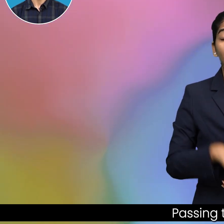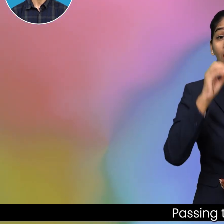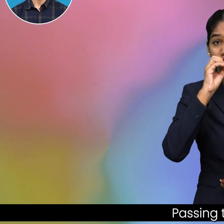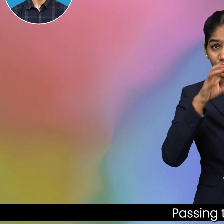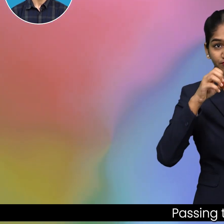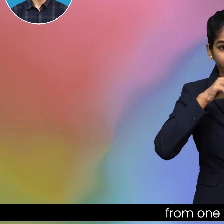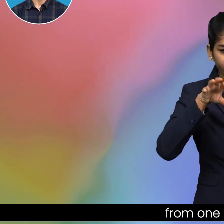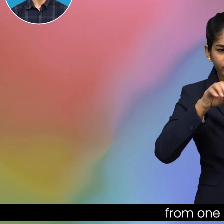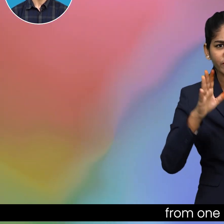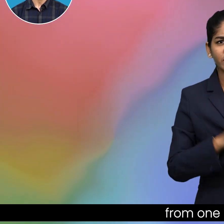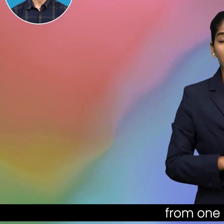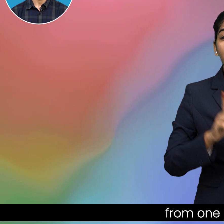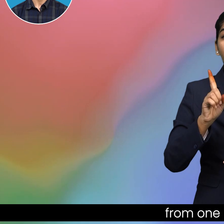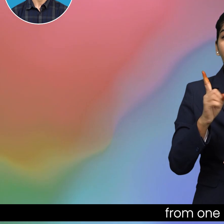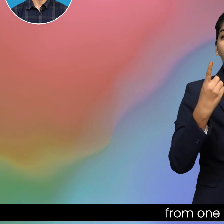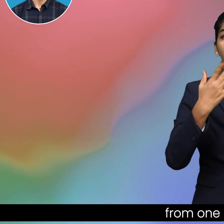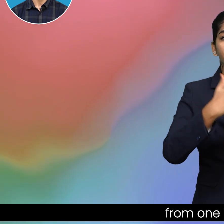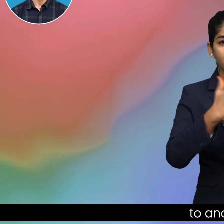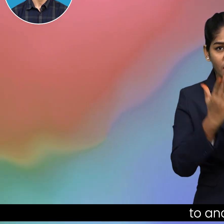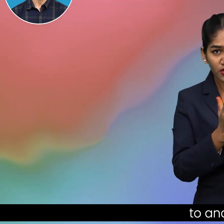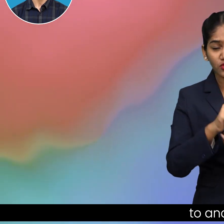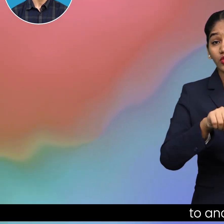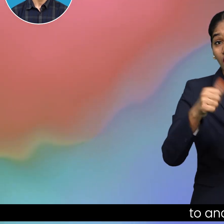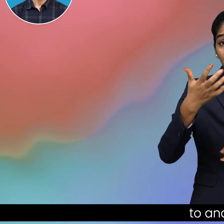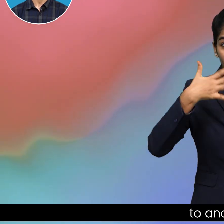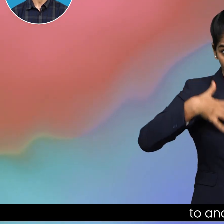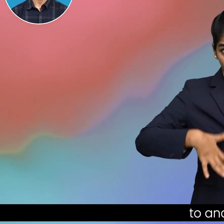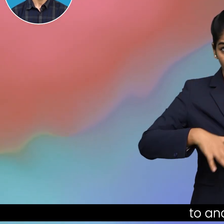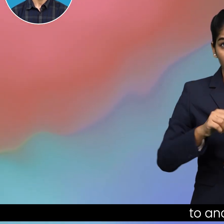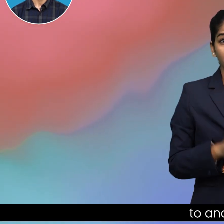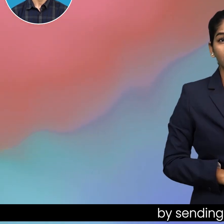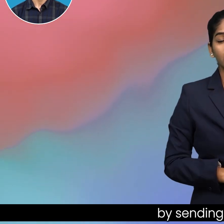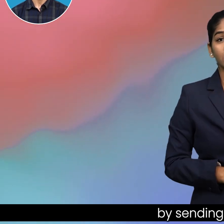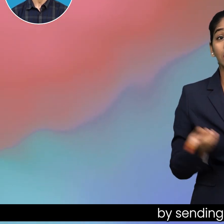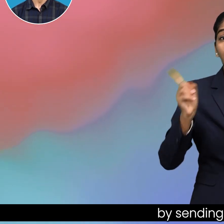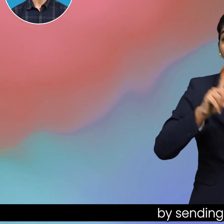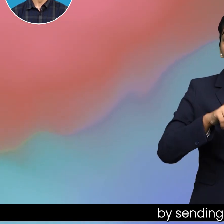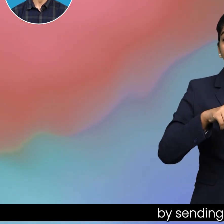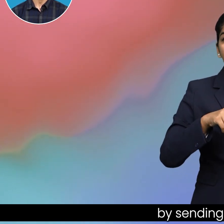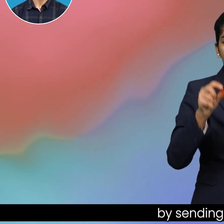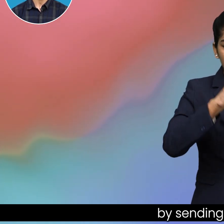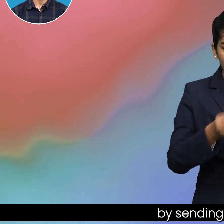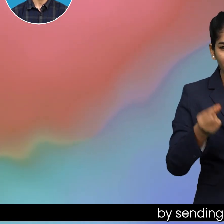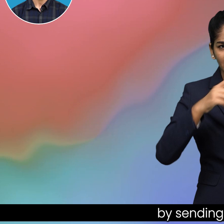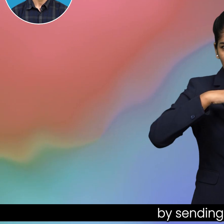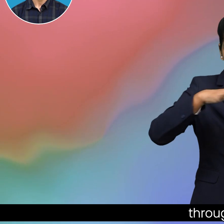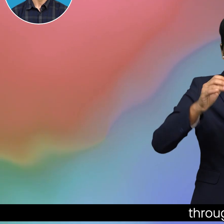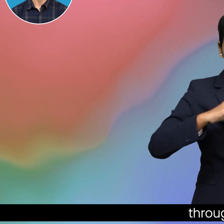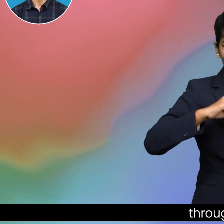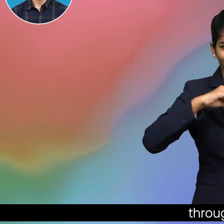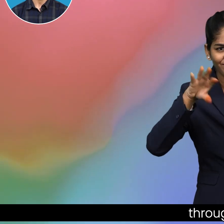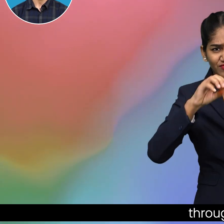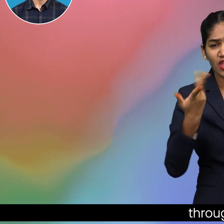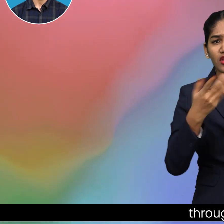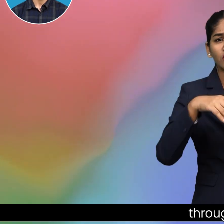Passing the information from one part of the body to another occurs by sending chemical signals through